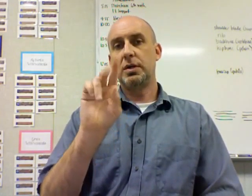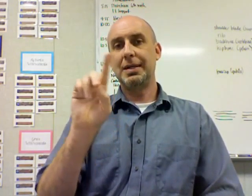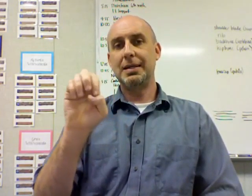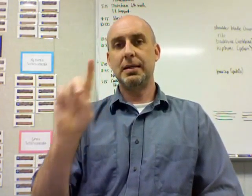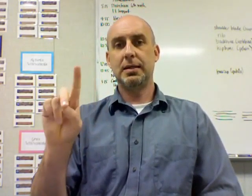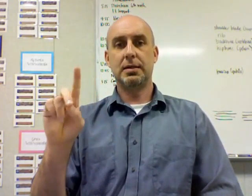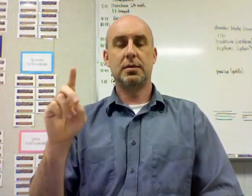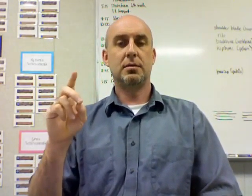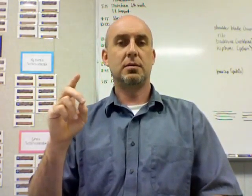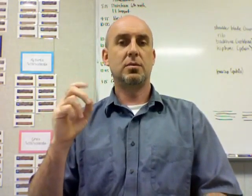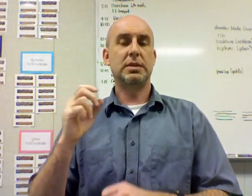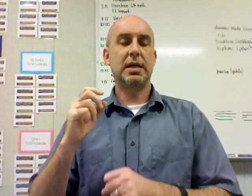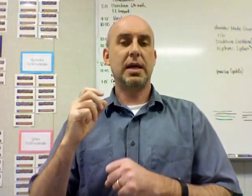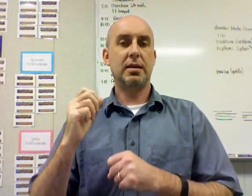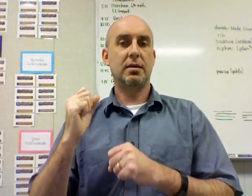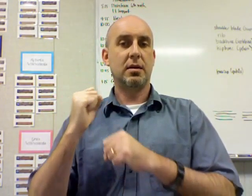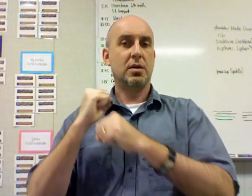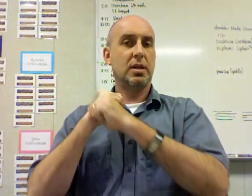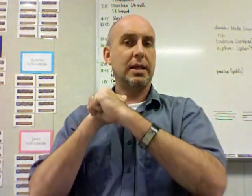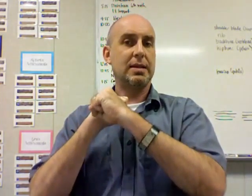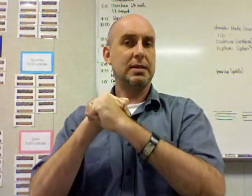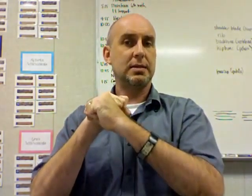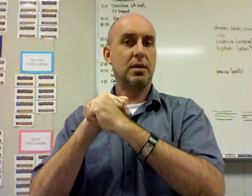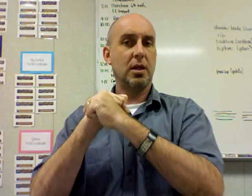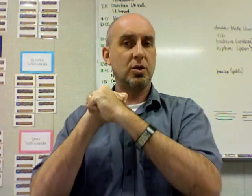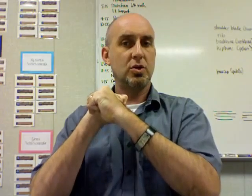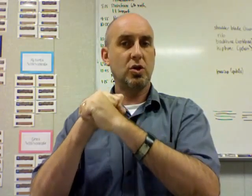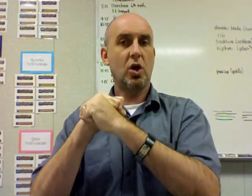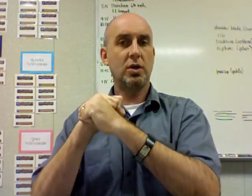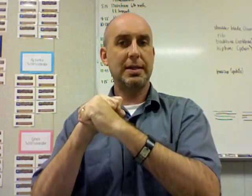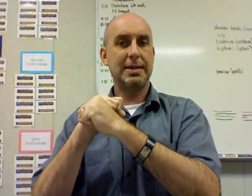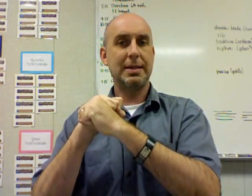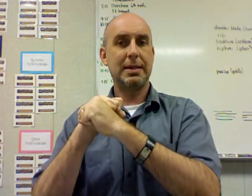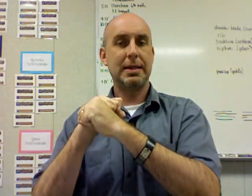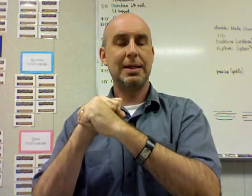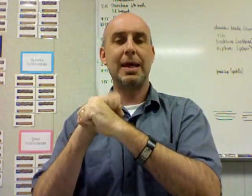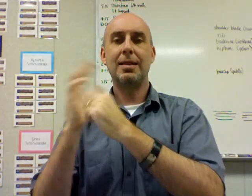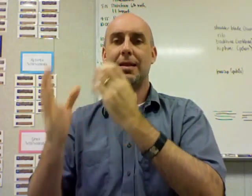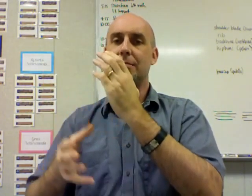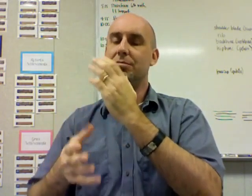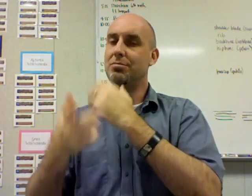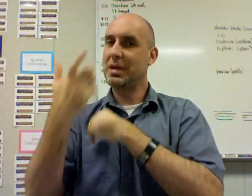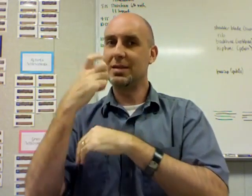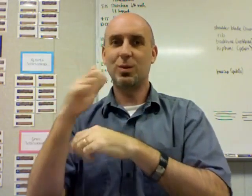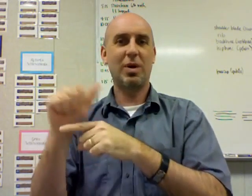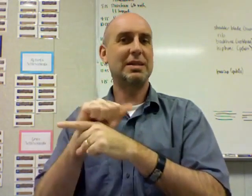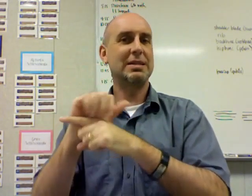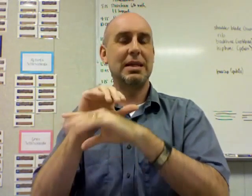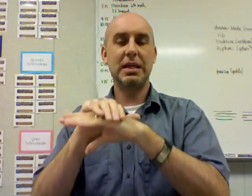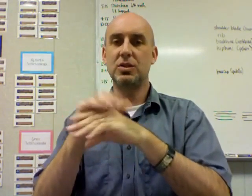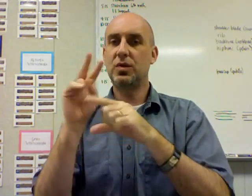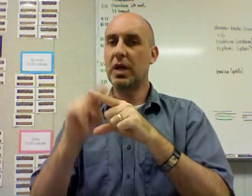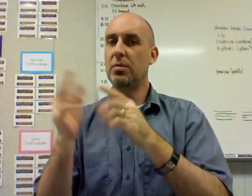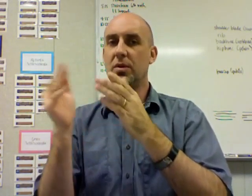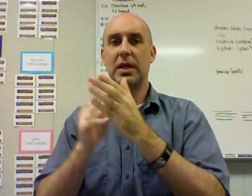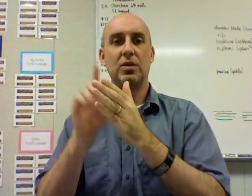Guarded. You would sign like this. Guarded. And then, because we're practicing English vocabulary again, you